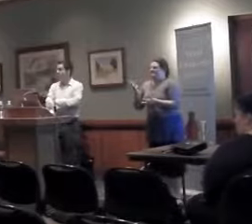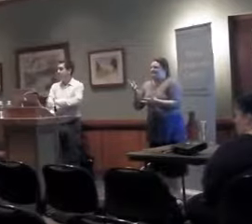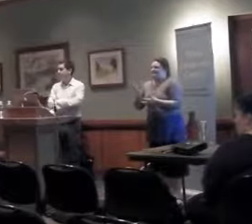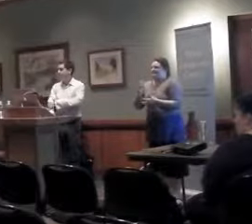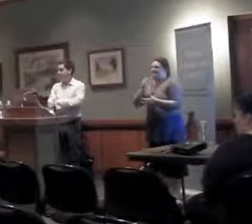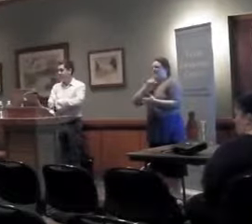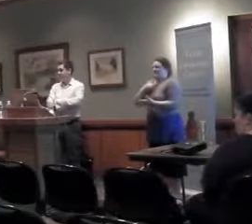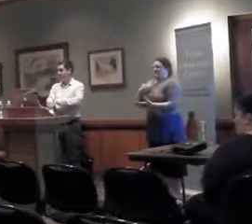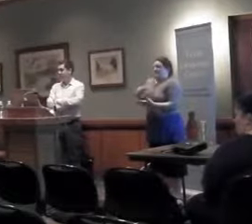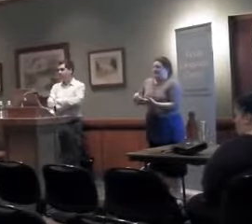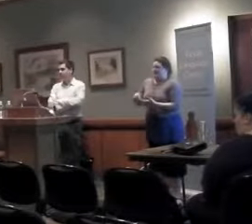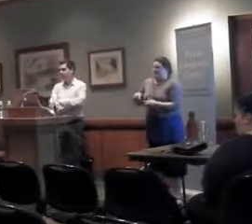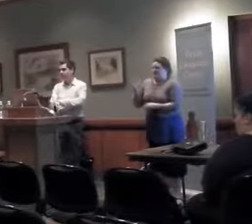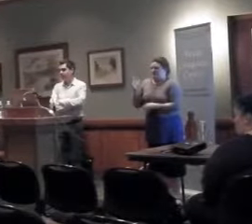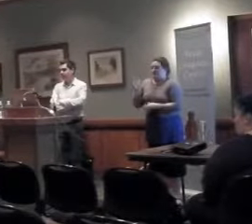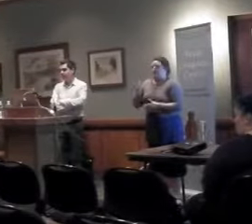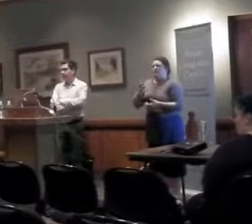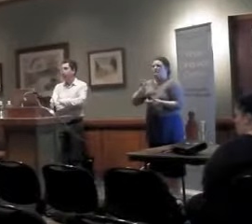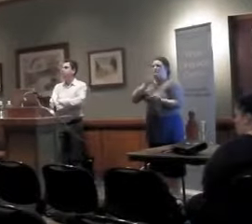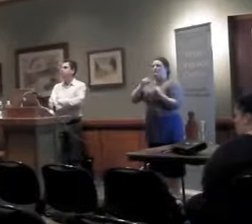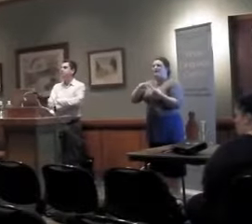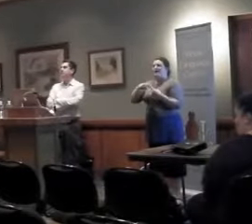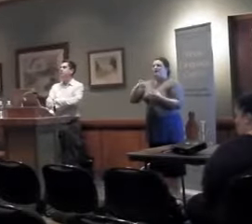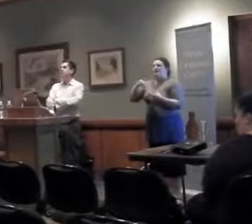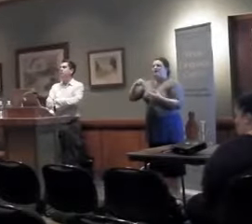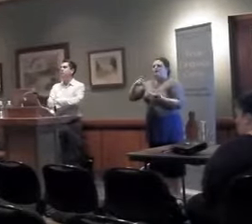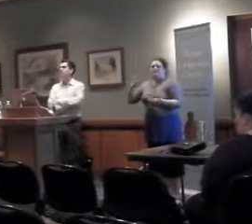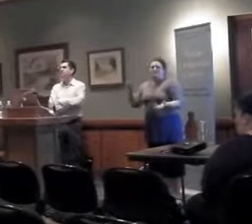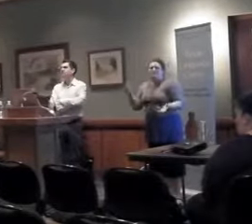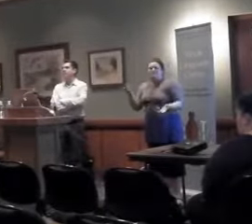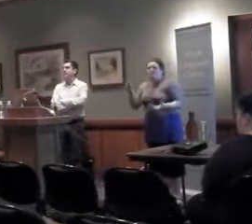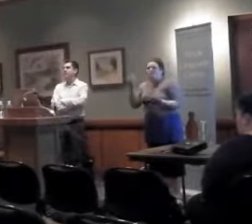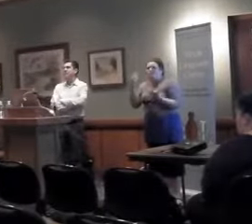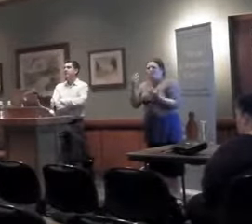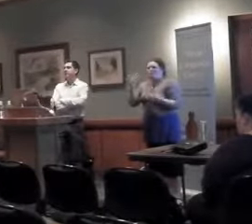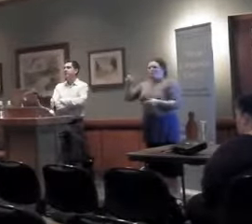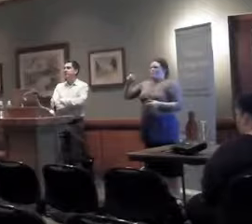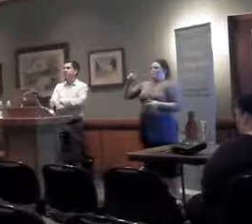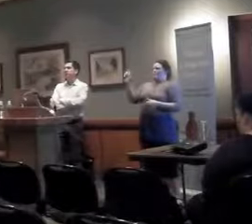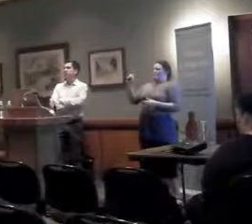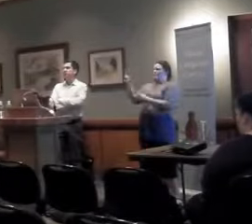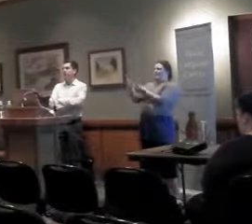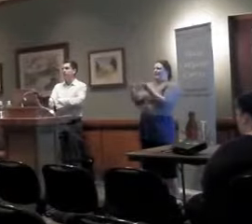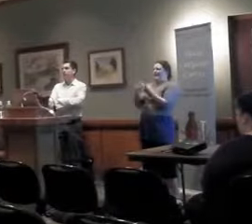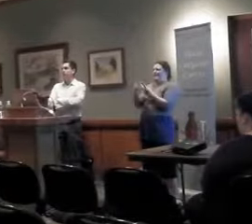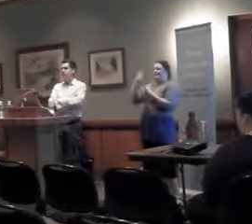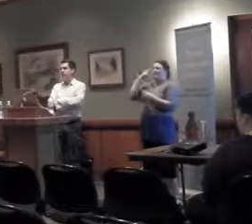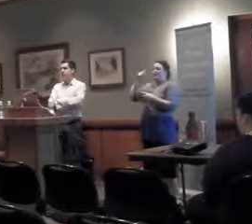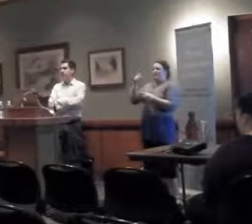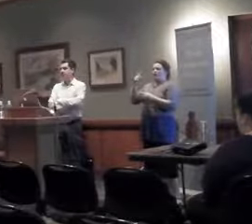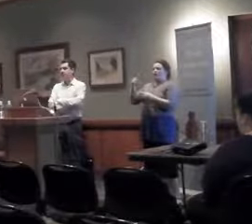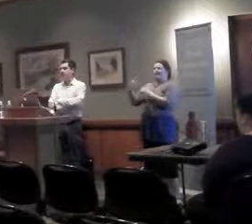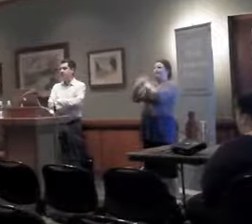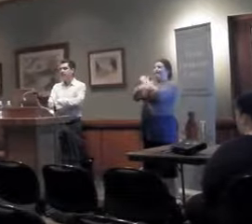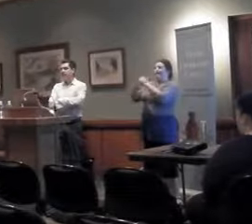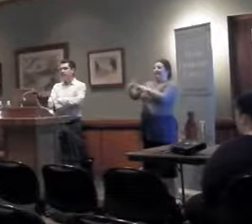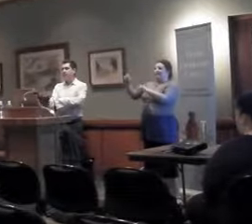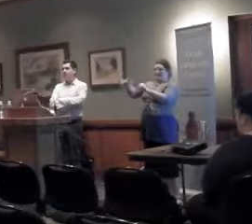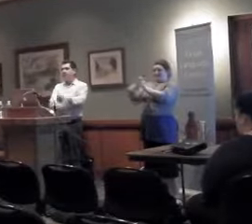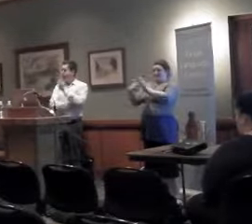coming up to this talk too, Carl, about this whole idea of what is the place of the label foreign language with respect to